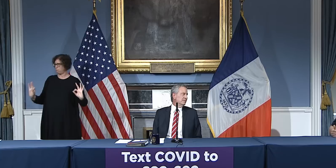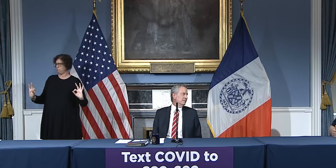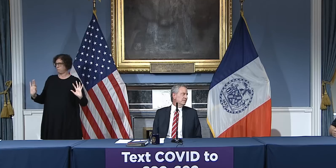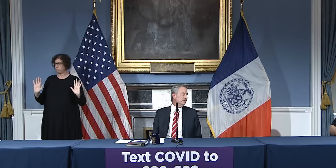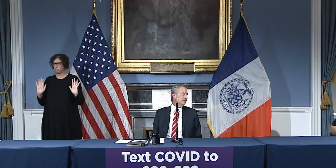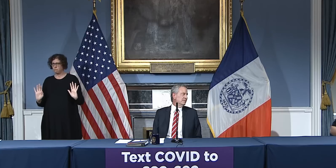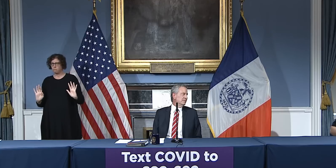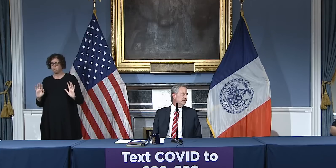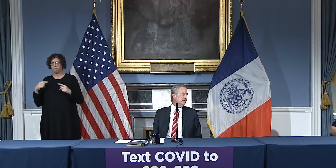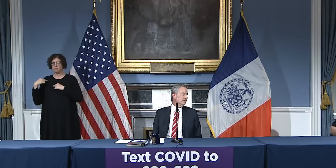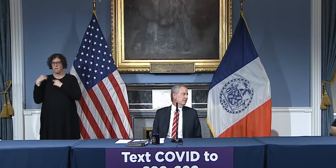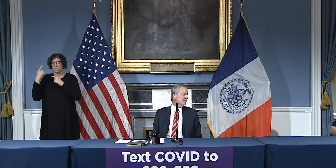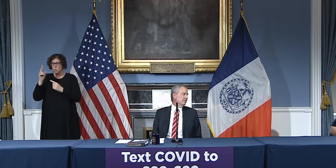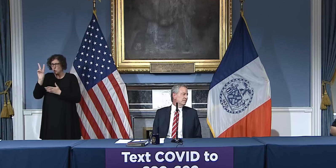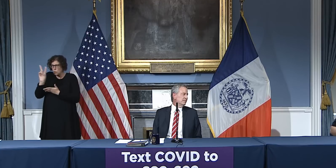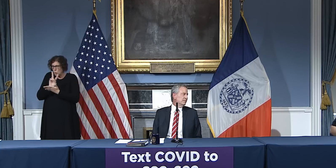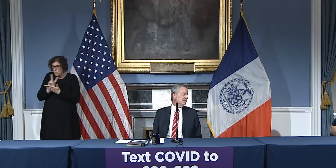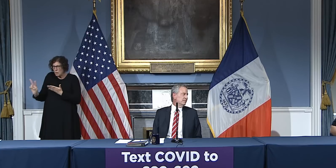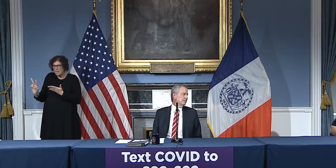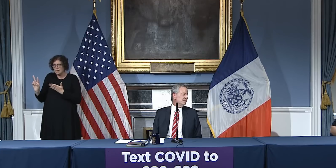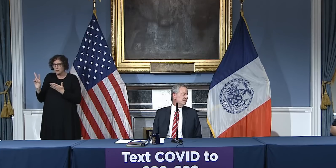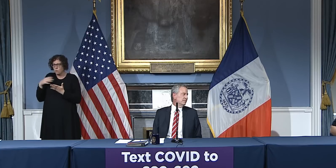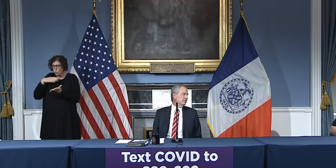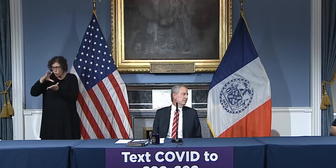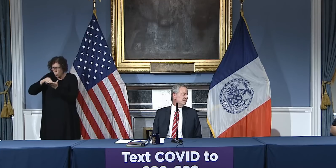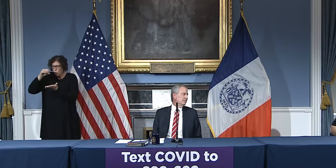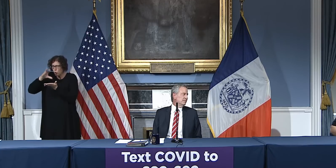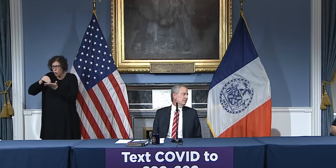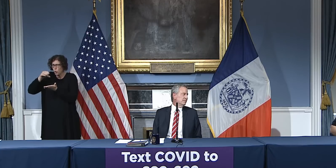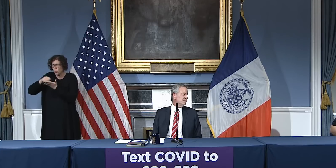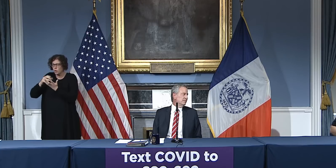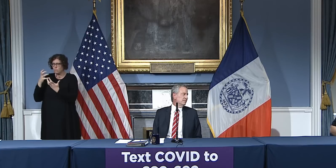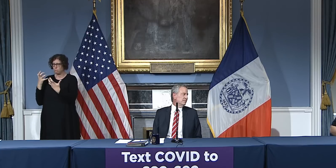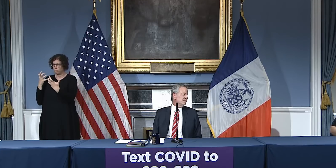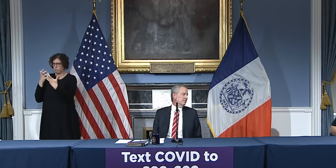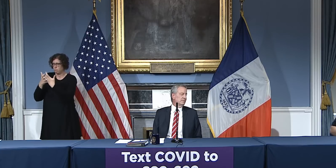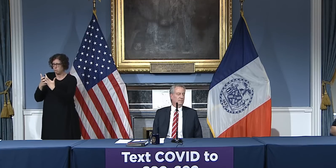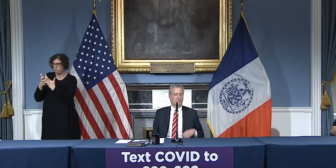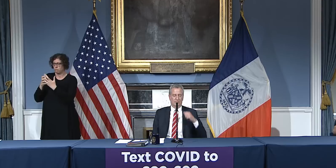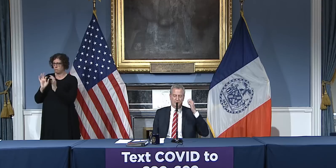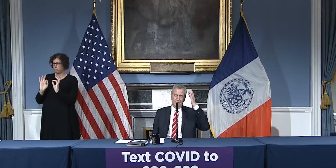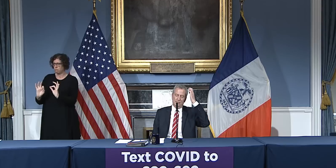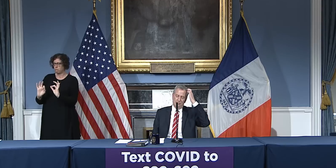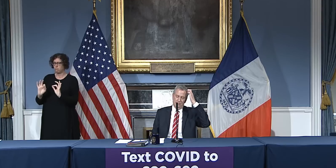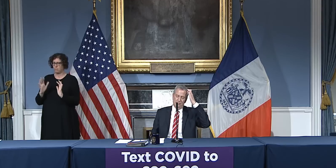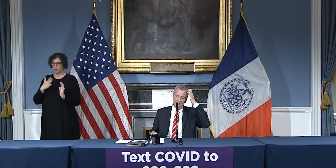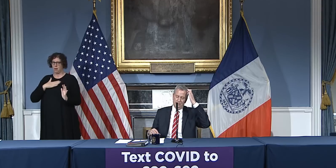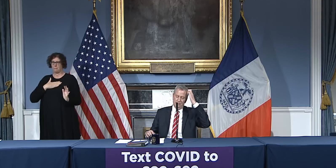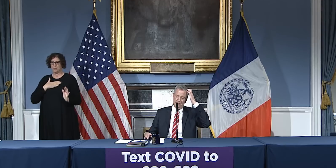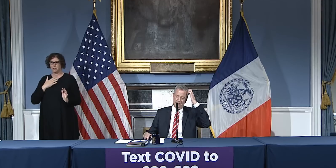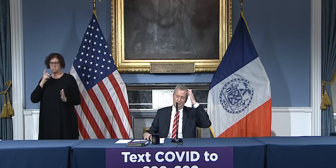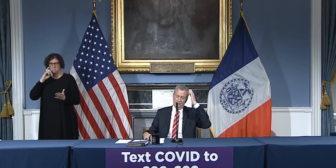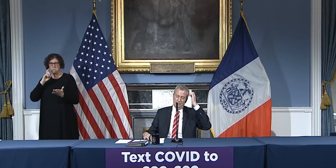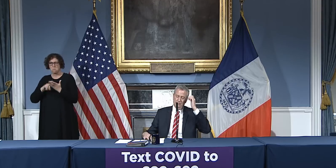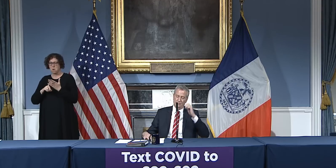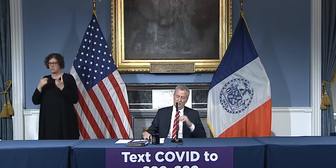distance, whether it may not always be 6 feet, it may be 3 to 4 feet, but you're seeing this all over. and I saw it yesterday in every